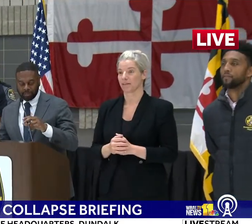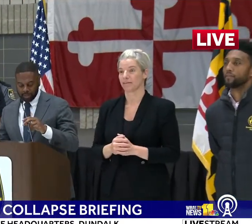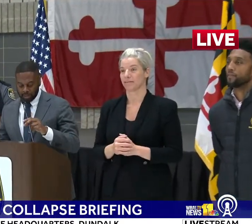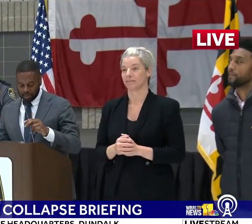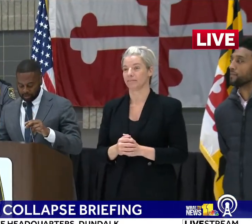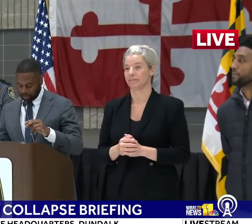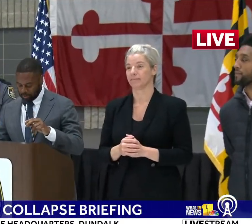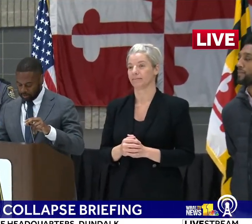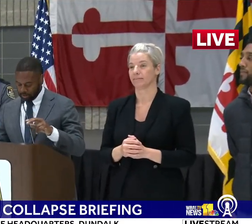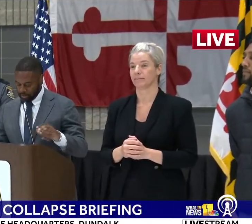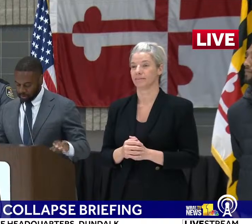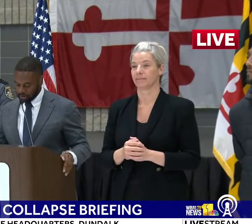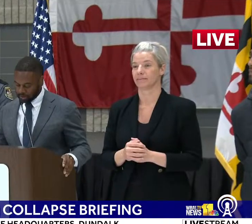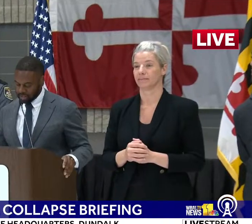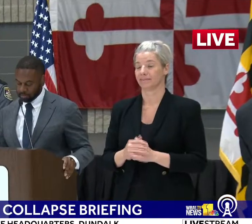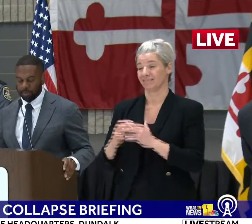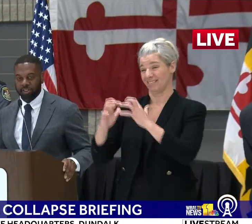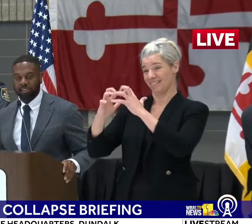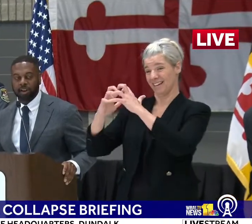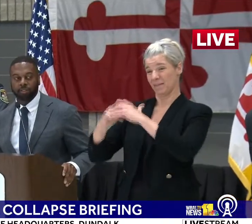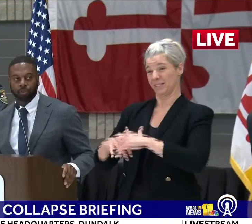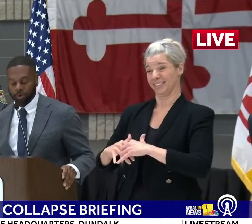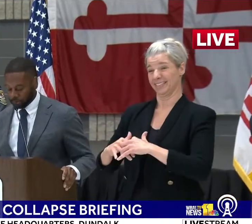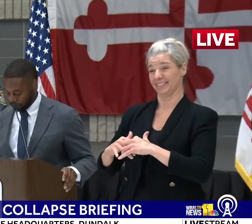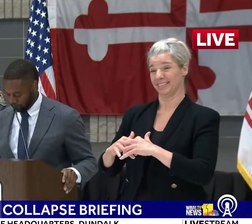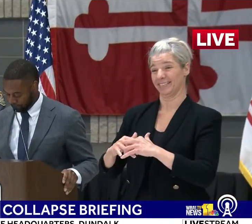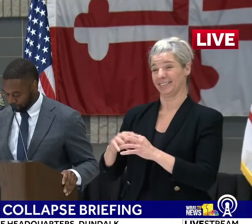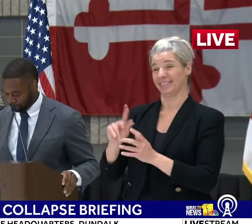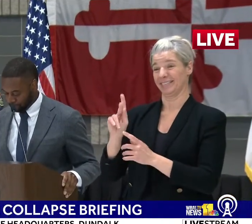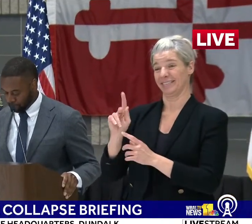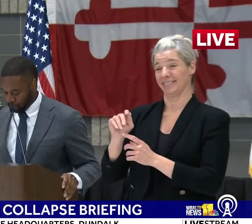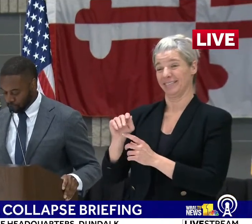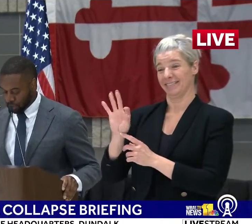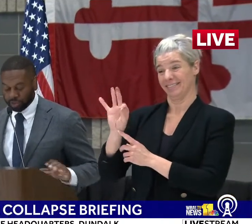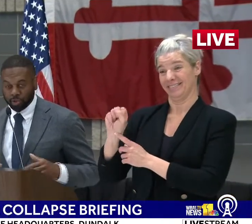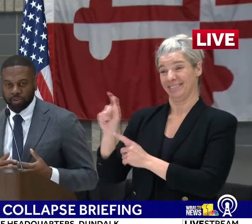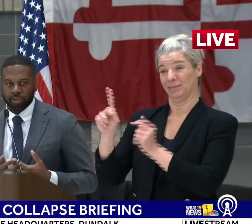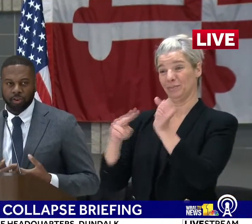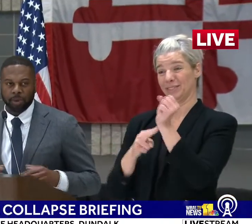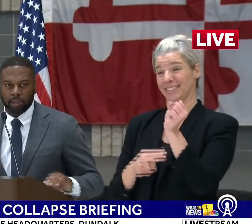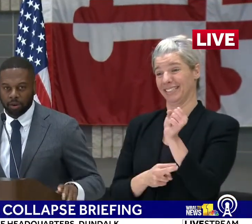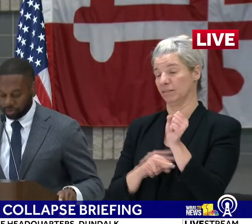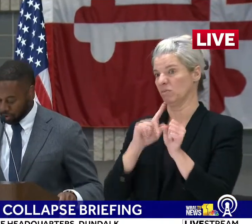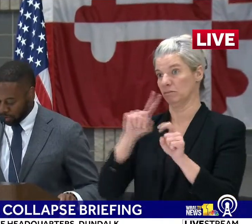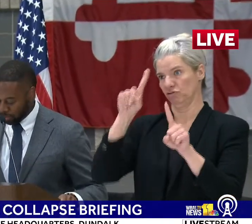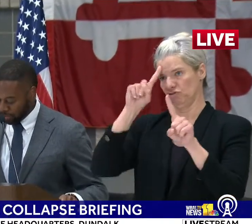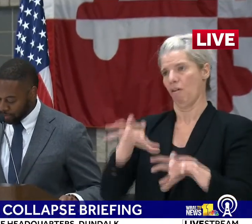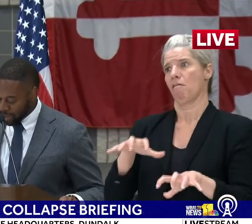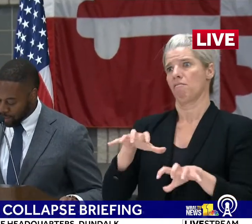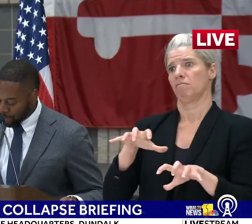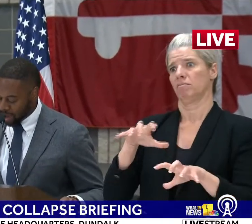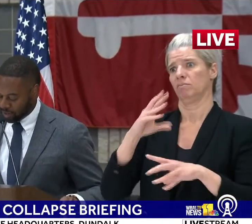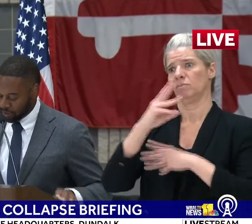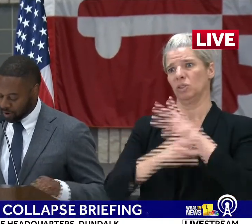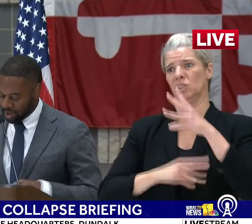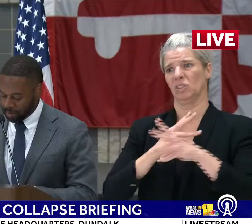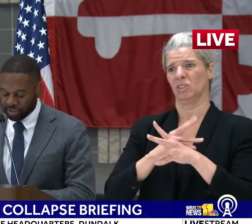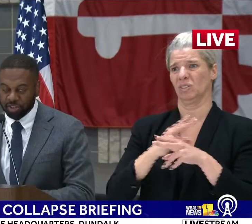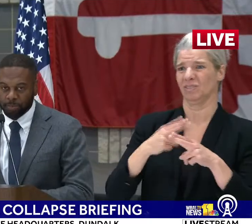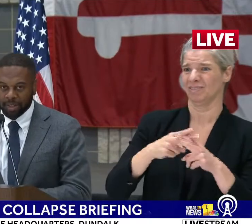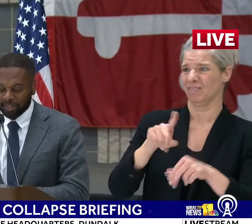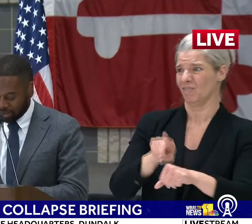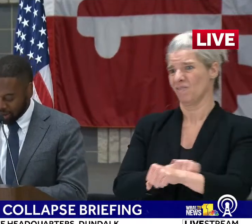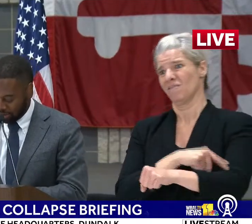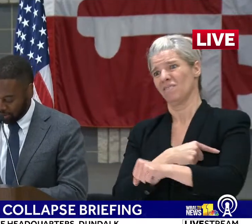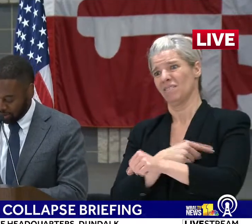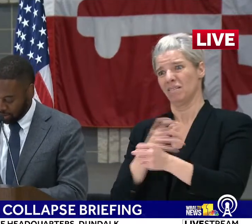The collapse of the Key Bridge shocked the world. While the short-term and long-term impacts of our